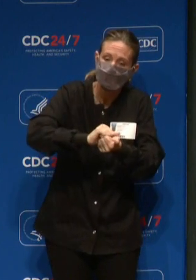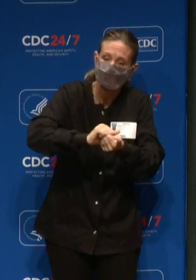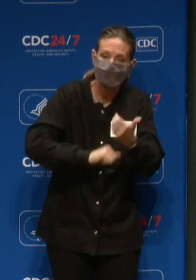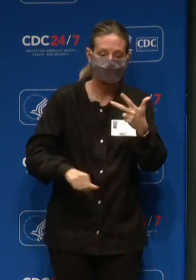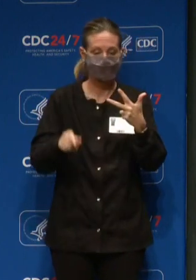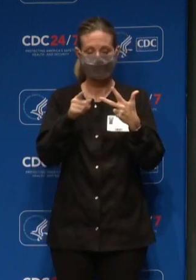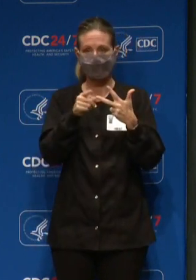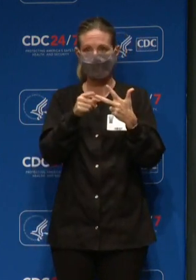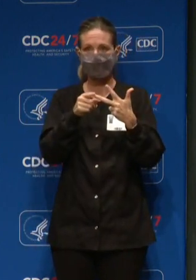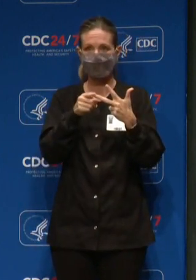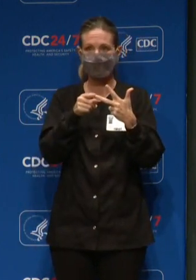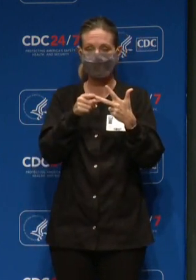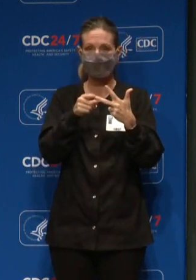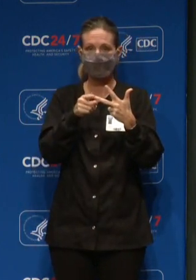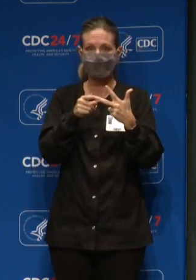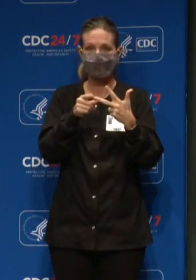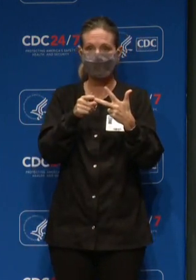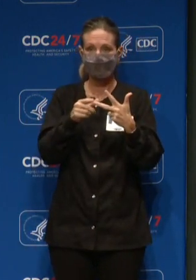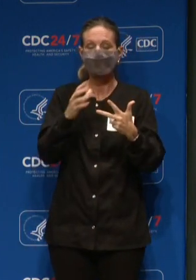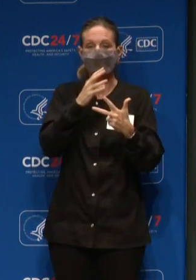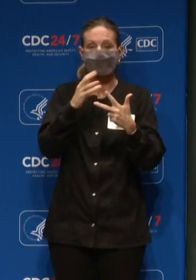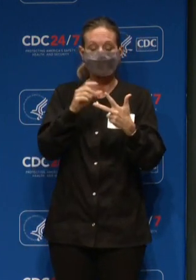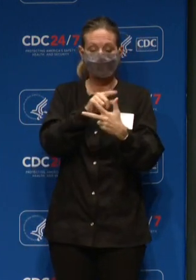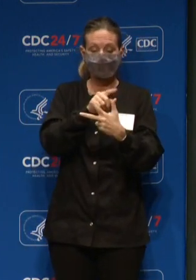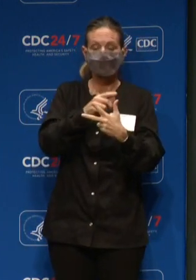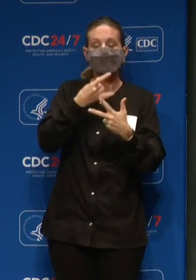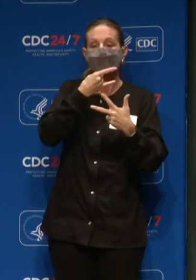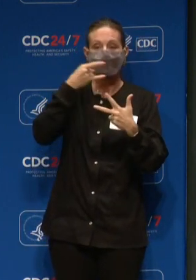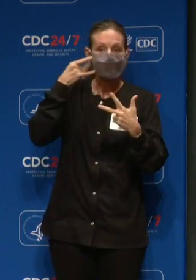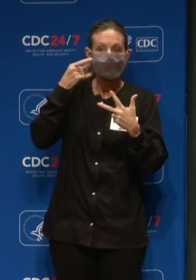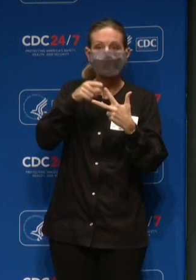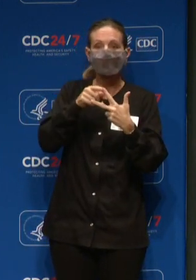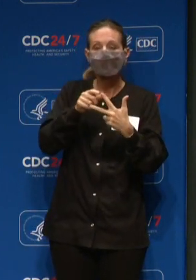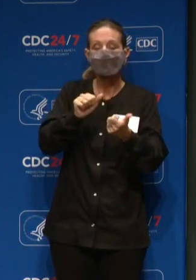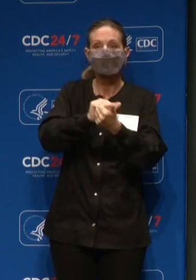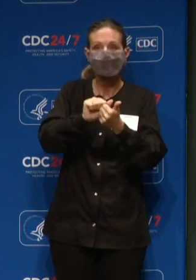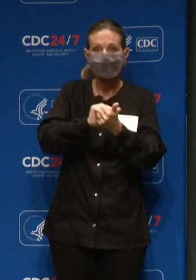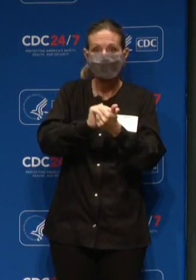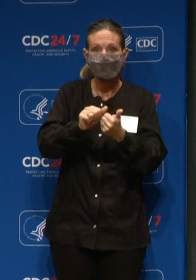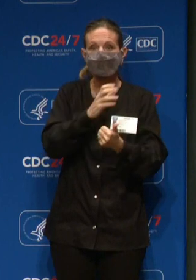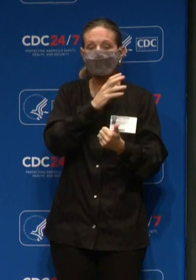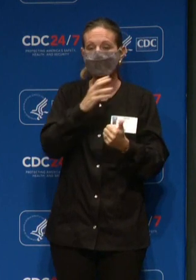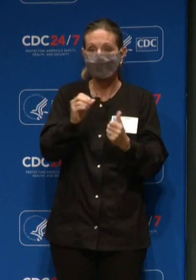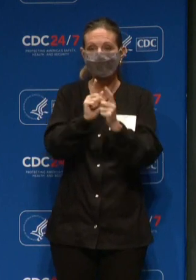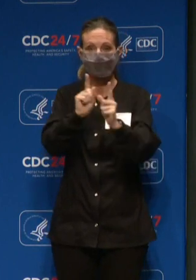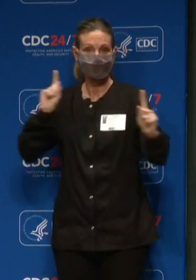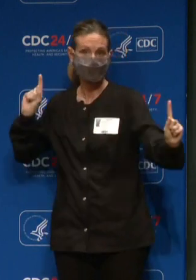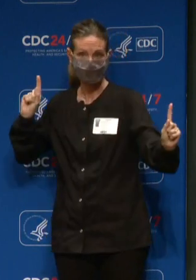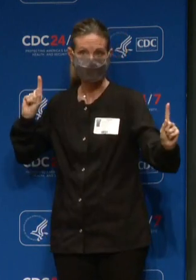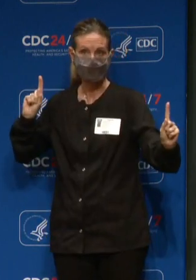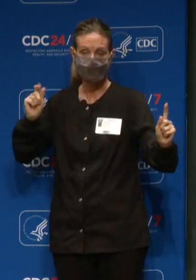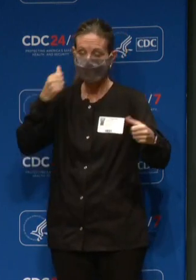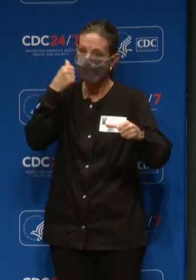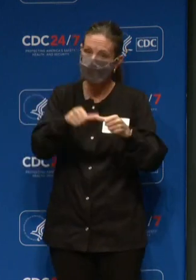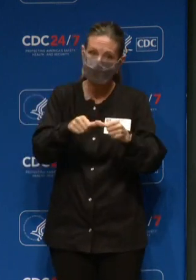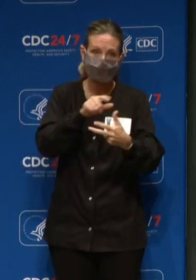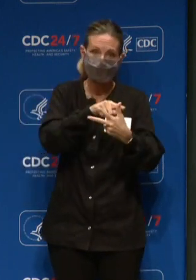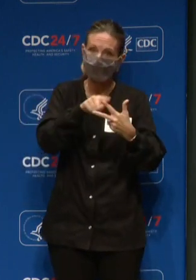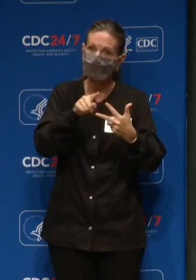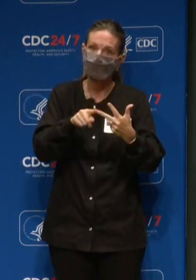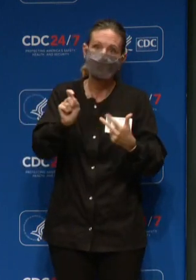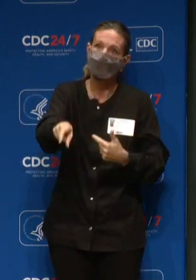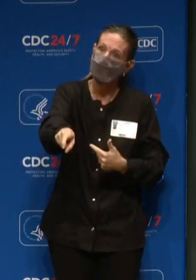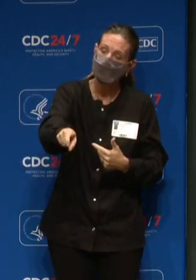vaccines. Taken together, these tools are our best chance of getting our communities, schools, and health systems back